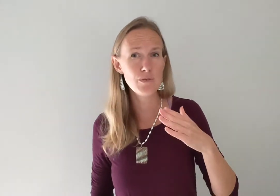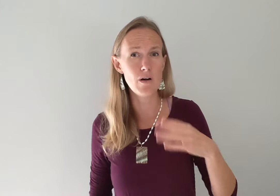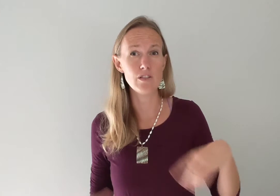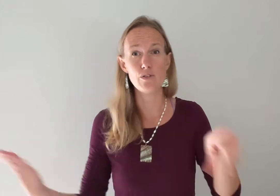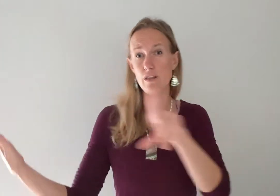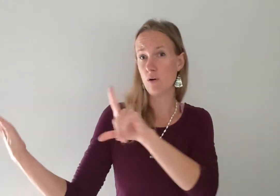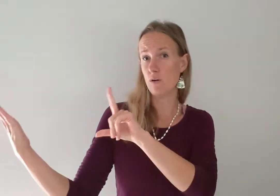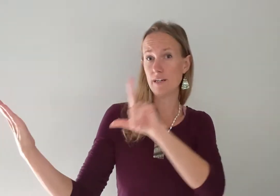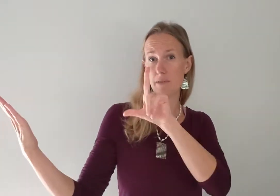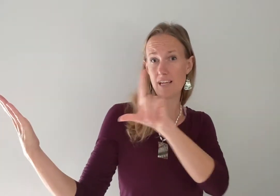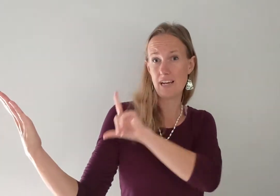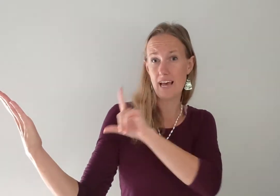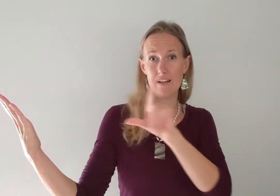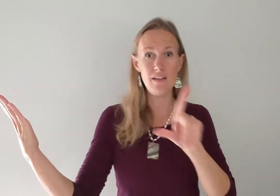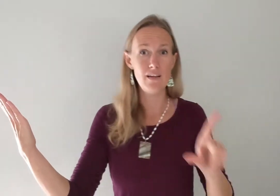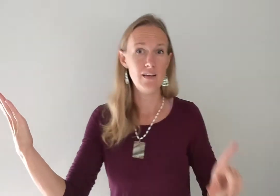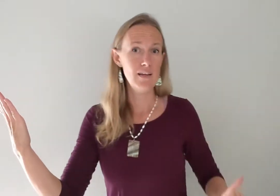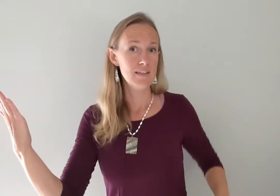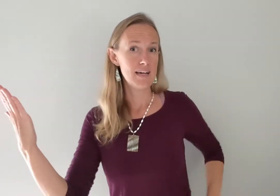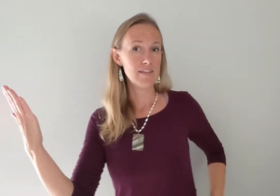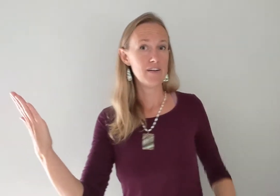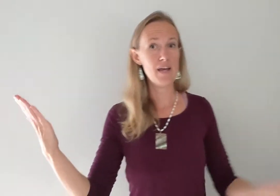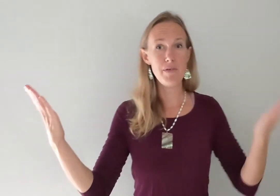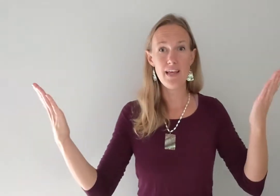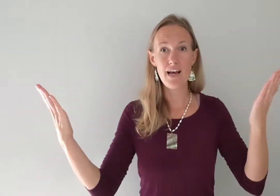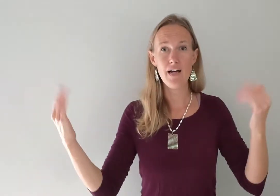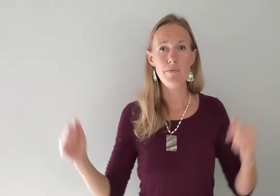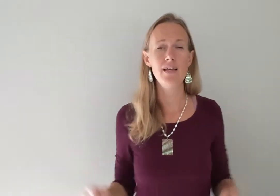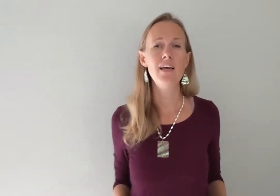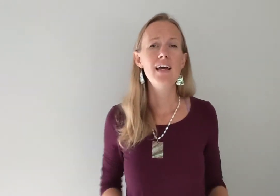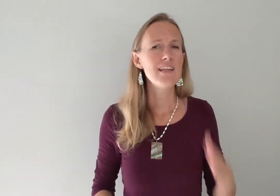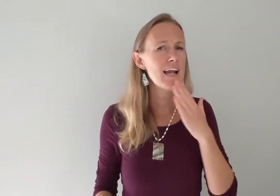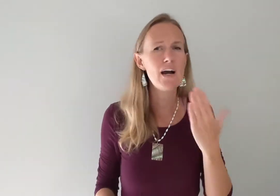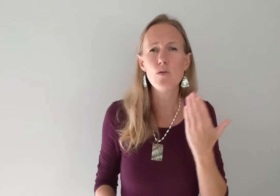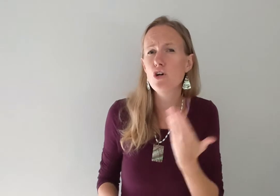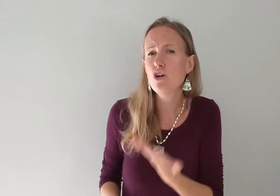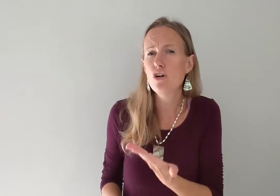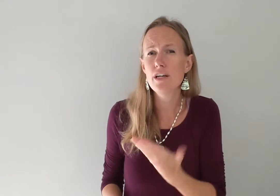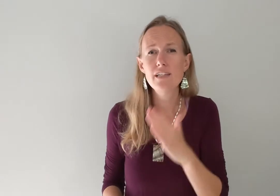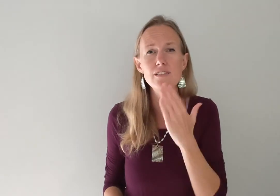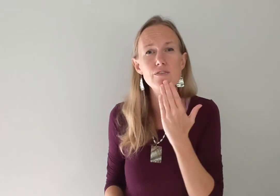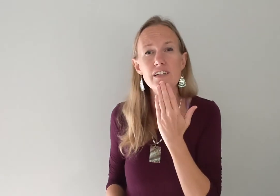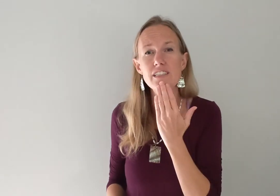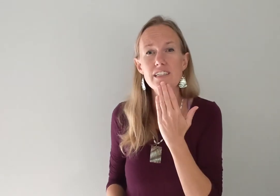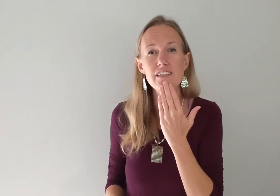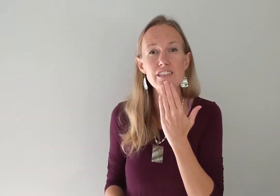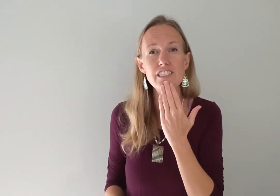are, Lord, making an L down to your hip and then up. And then how good, so fingers here at your